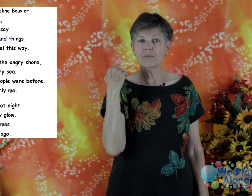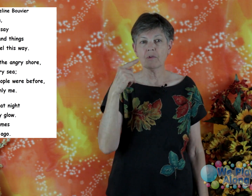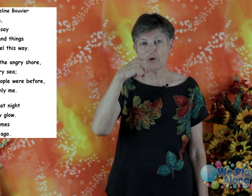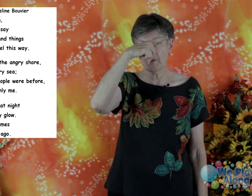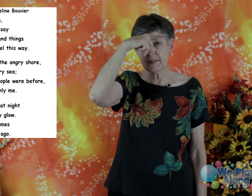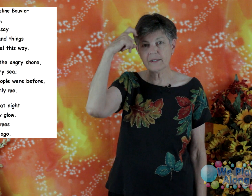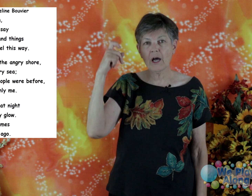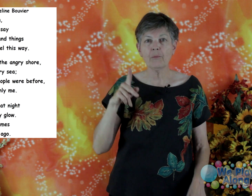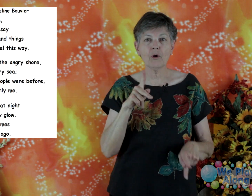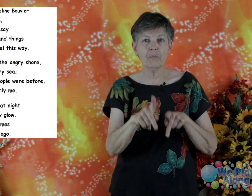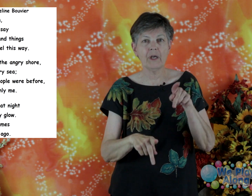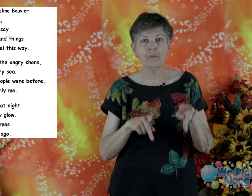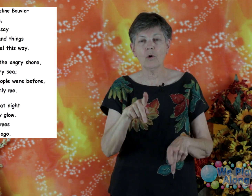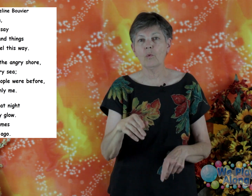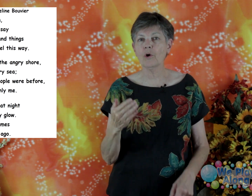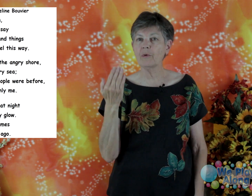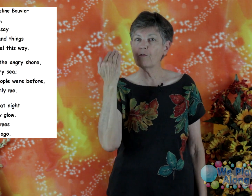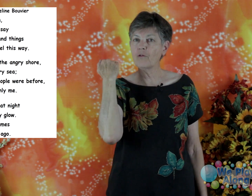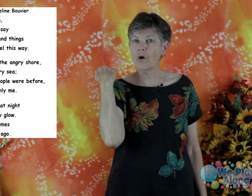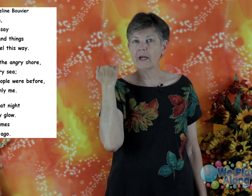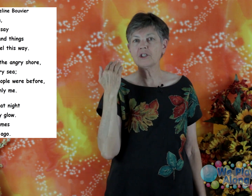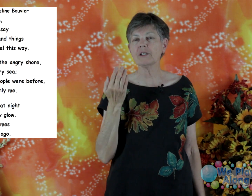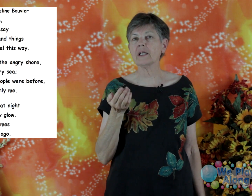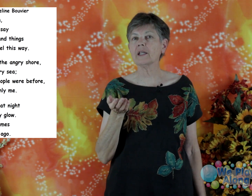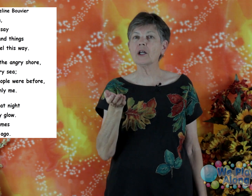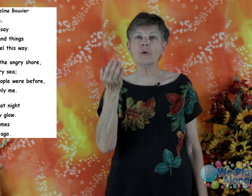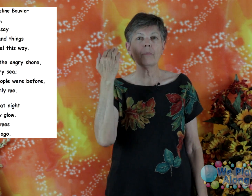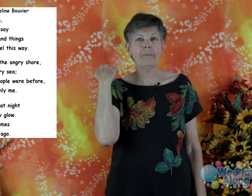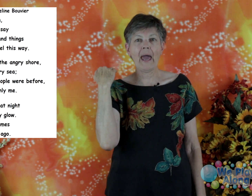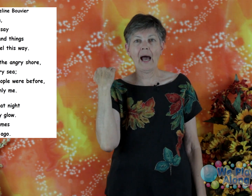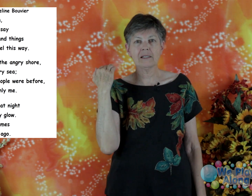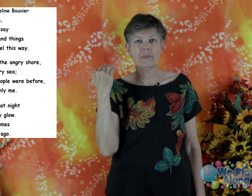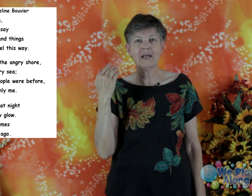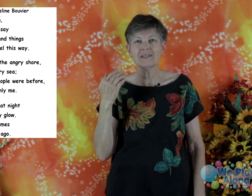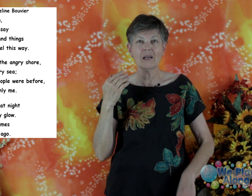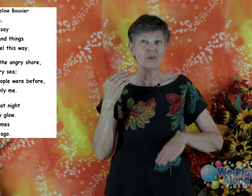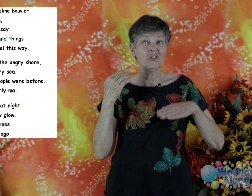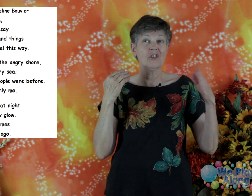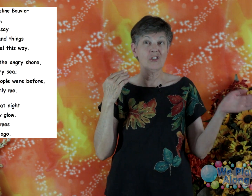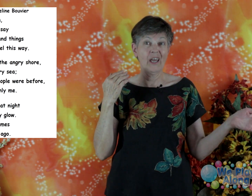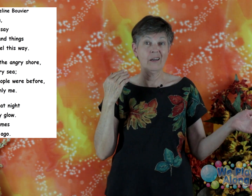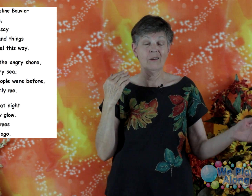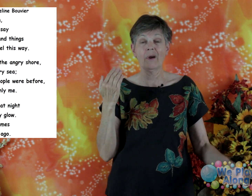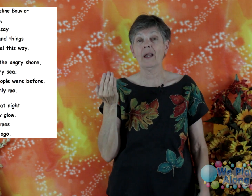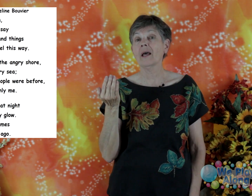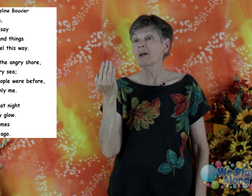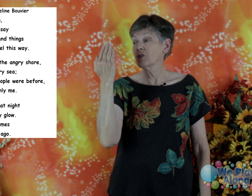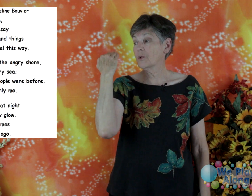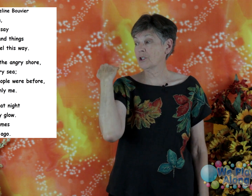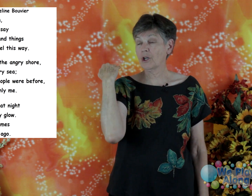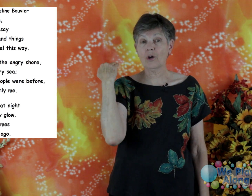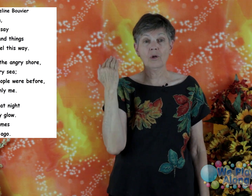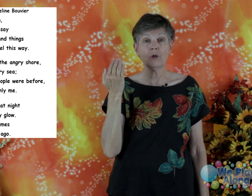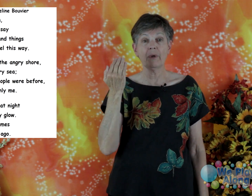So the summer people were before, and it's just a little past because summer's just ended, right? So we're just going to go a little bit